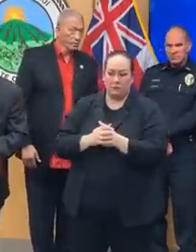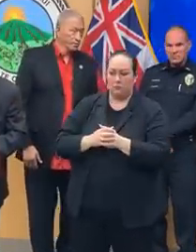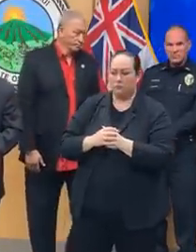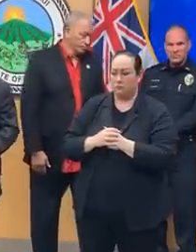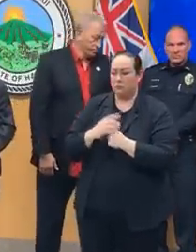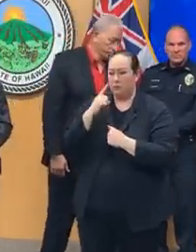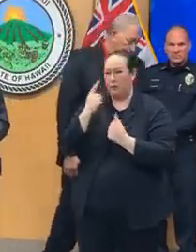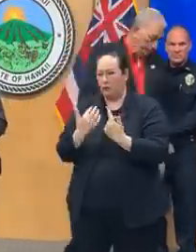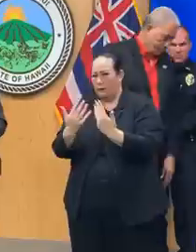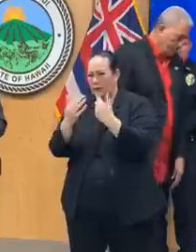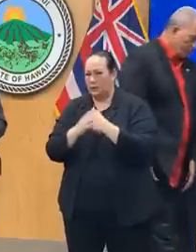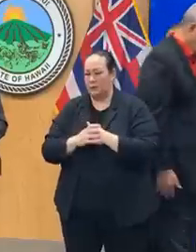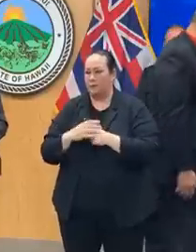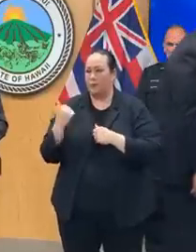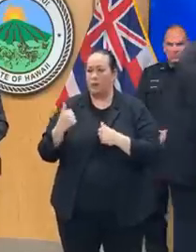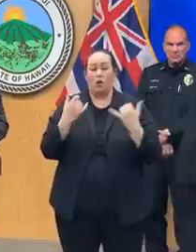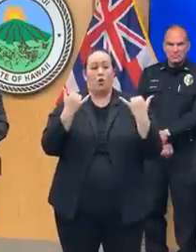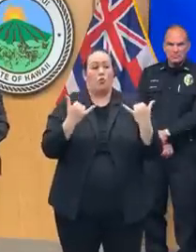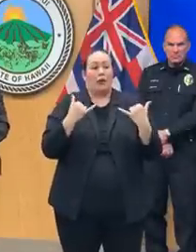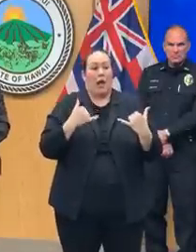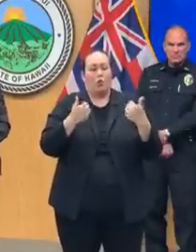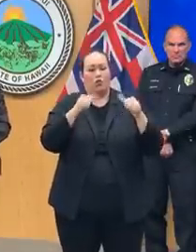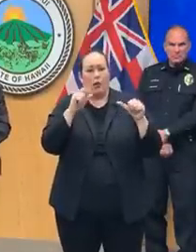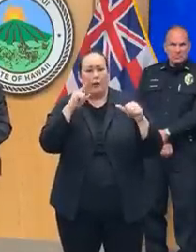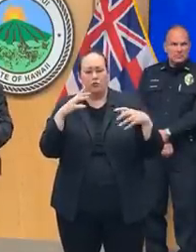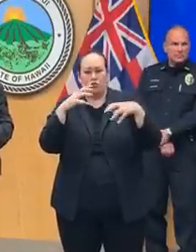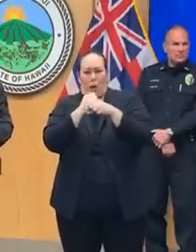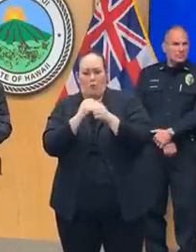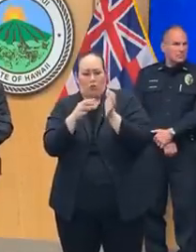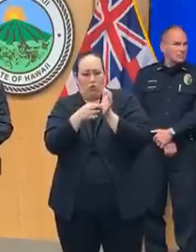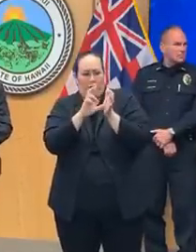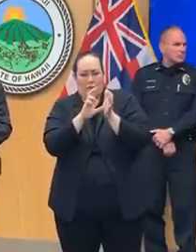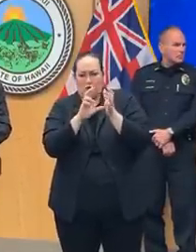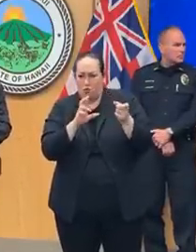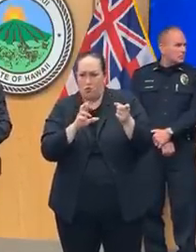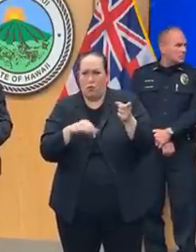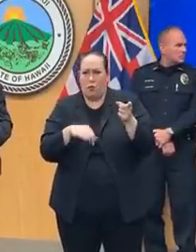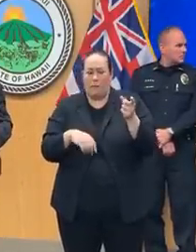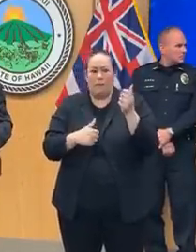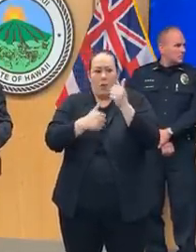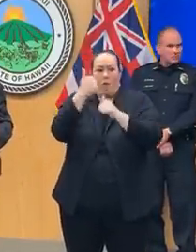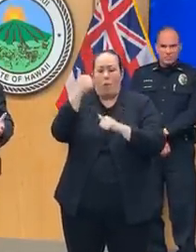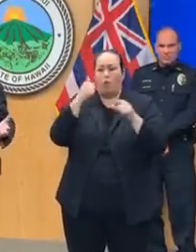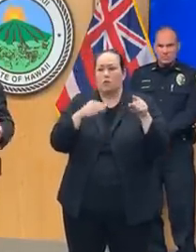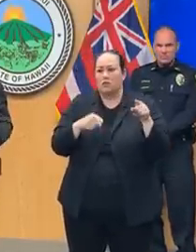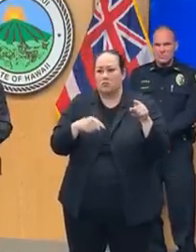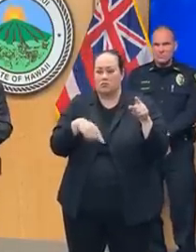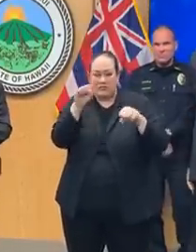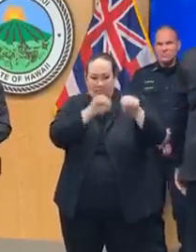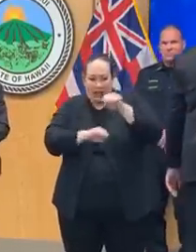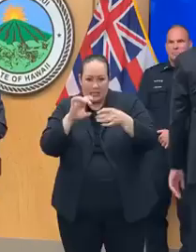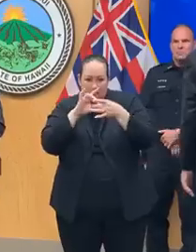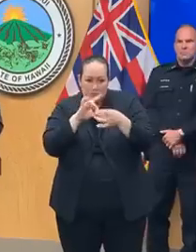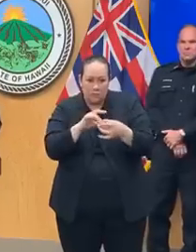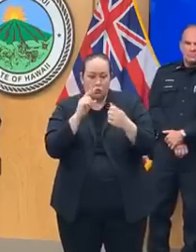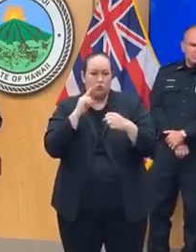Thank you. Yeah, we're performing a comprehensive review to find out what the safest and most effective science-based way it is to protect